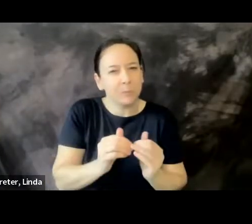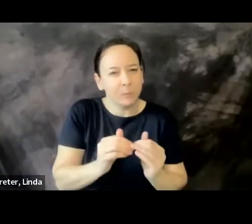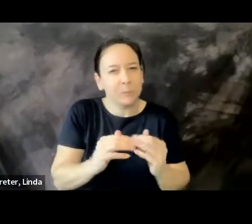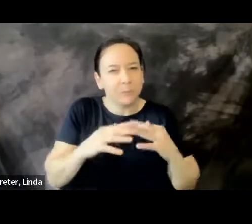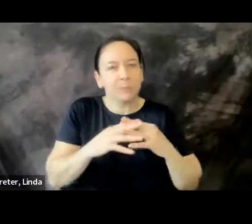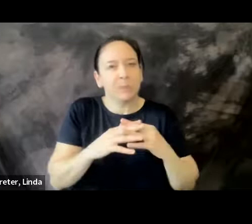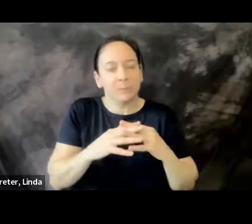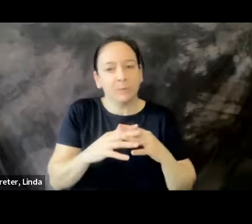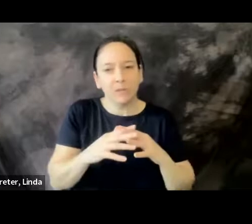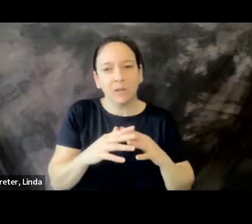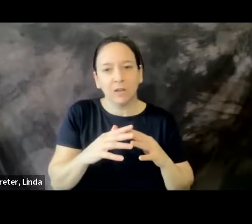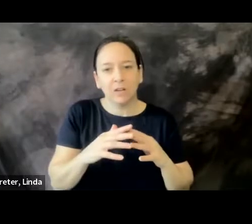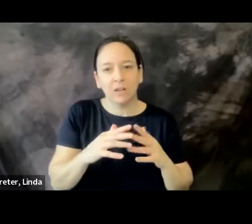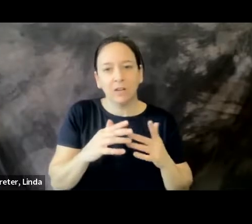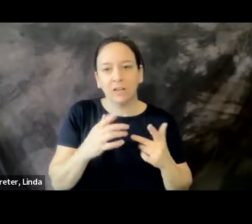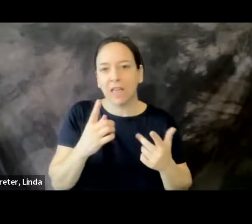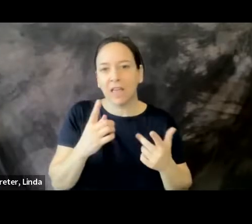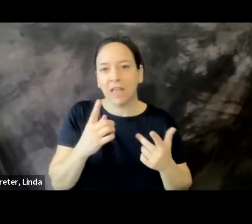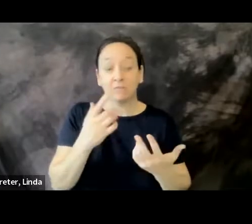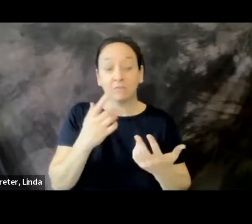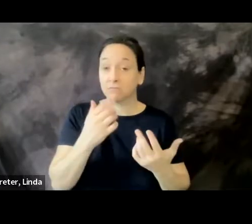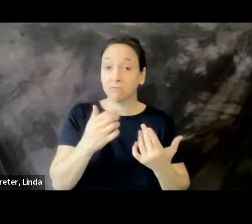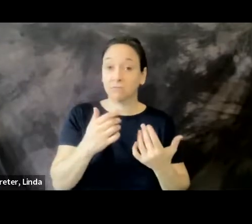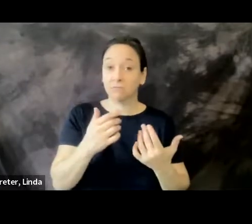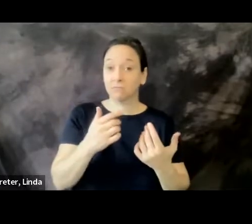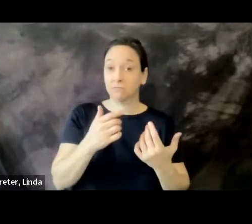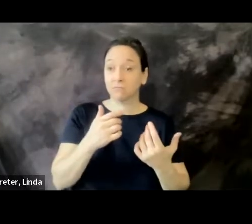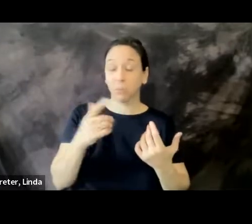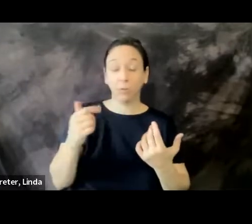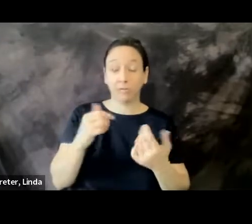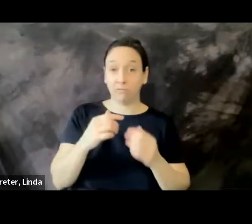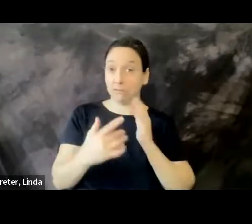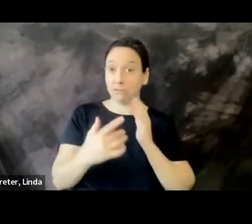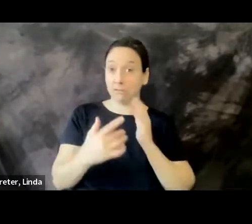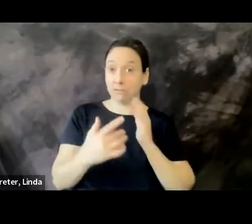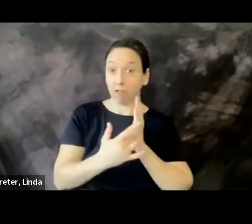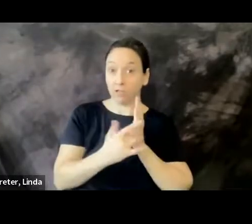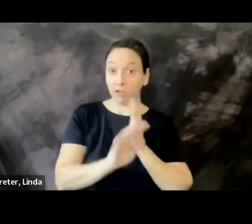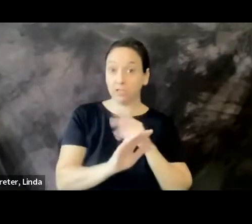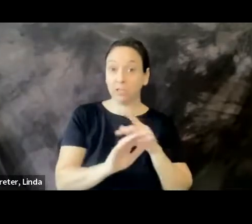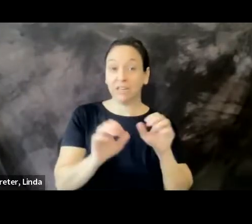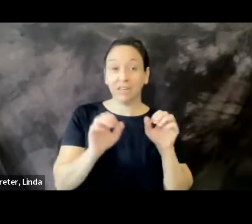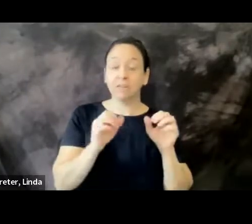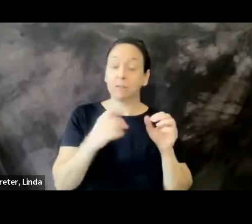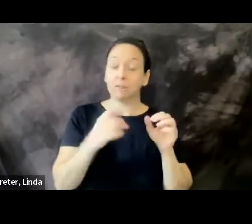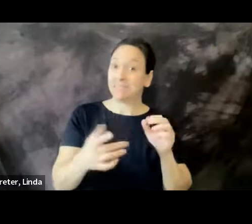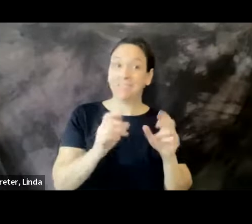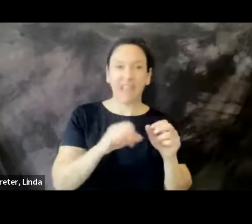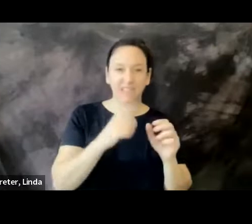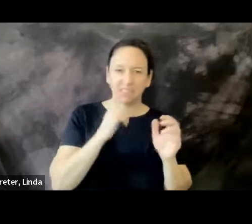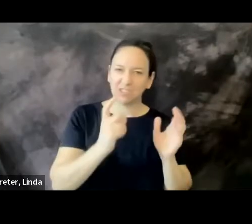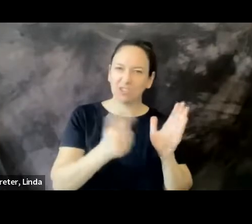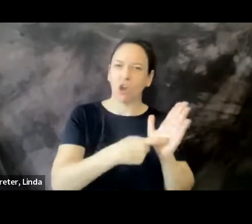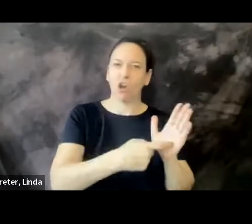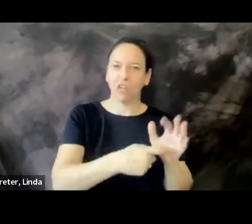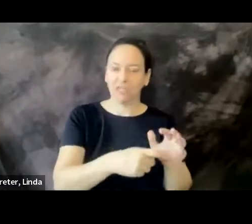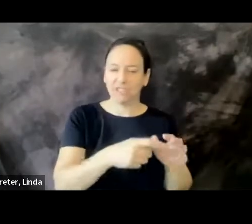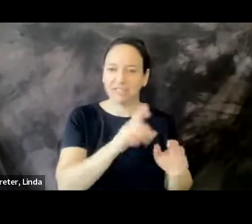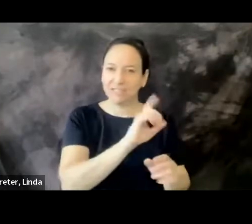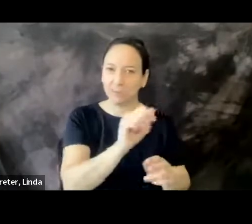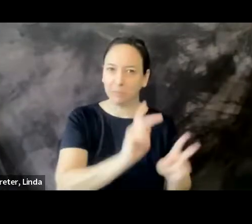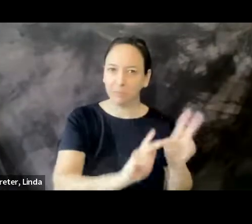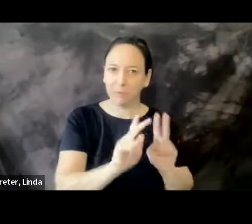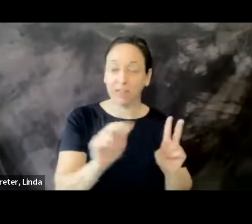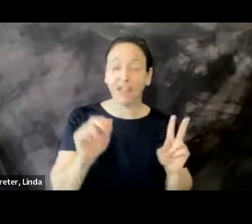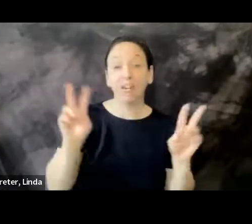could, just in the functioning of the technology itself, especially target disabled people. So some of the things around like affect